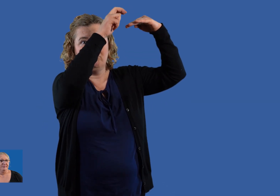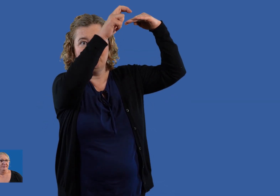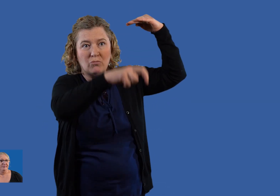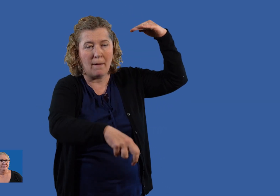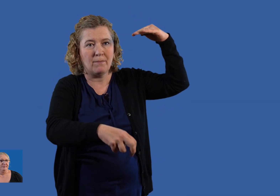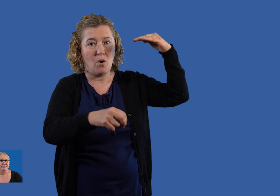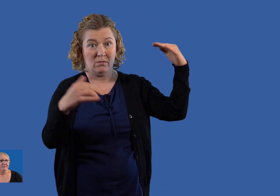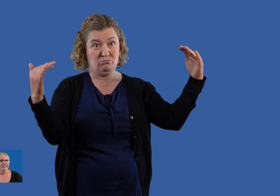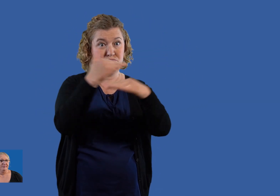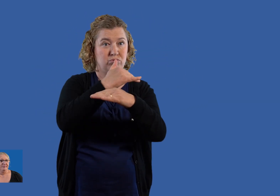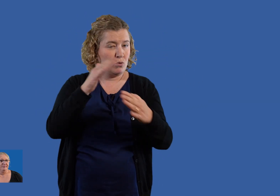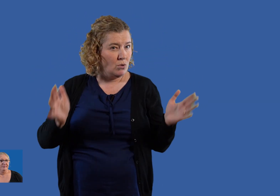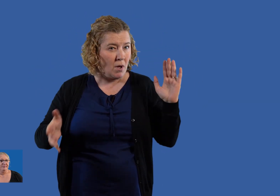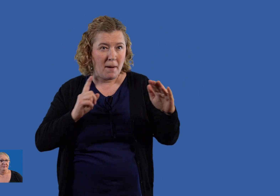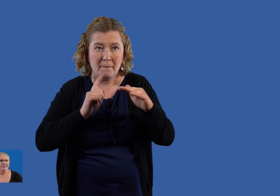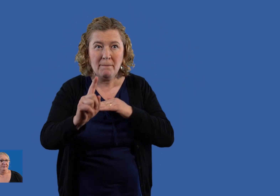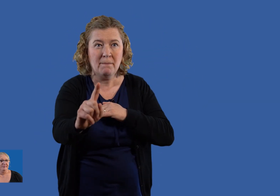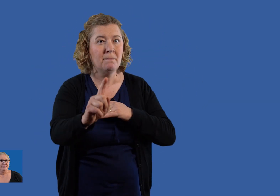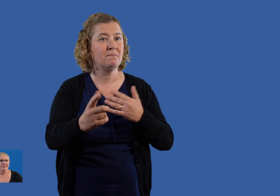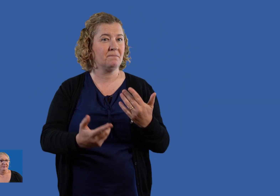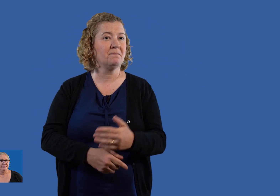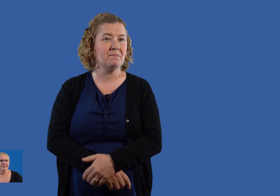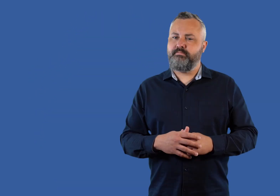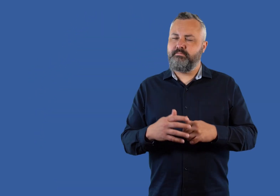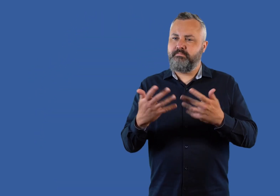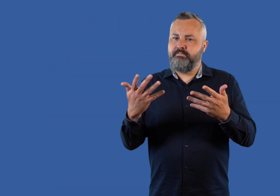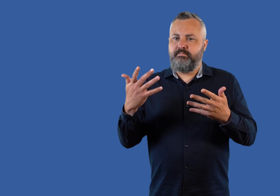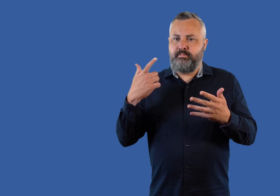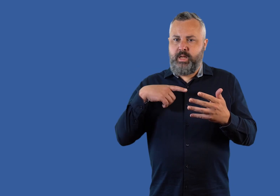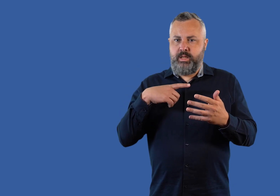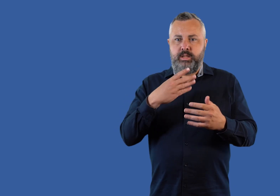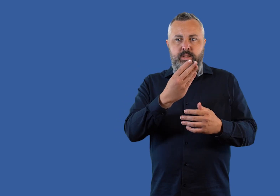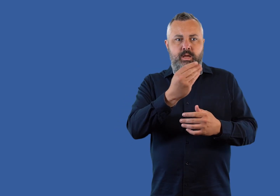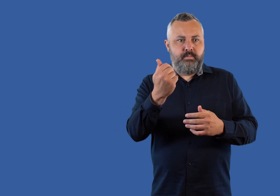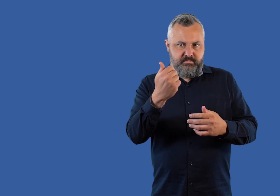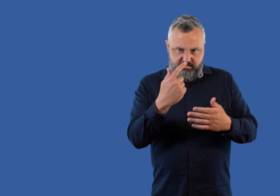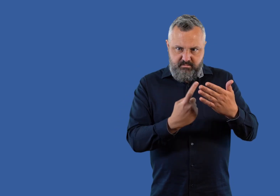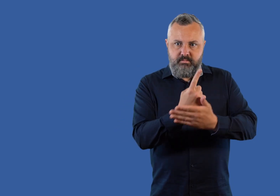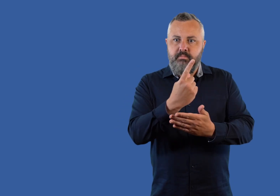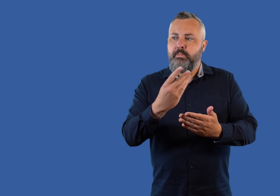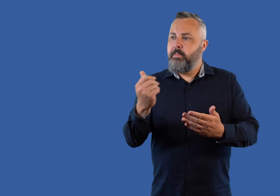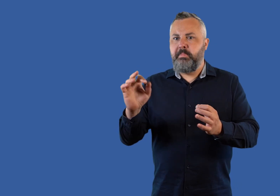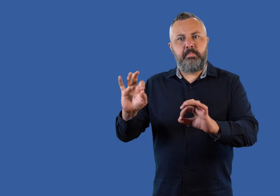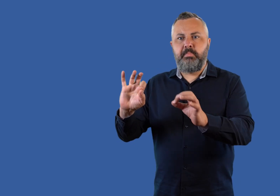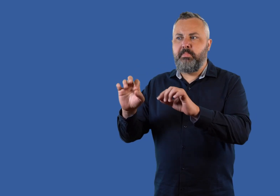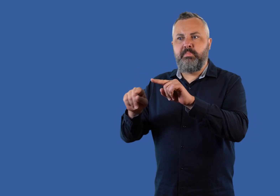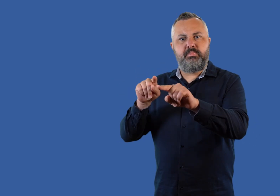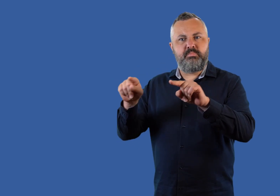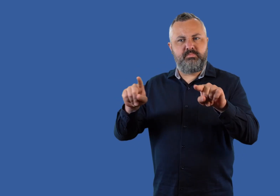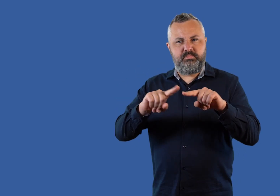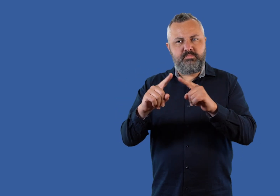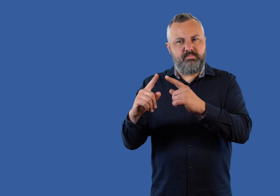like jumping off a balcony or running into traffic. So, why does this happen to one person and not another?